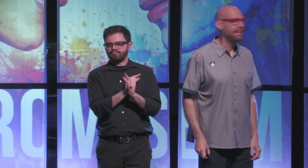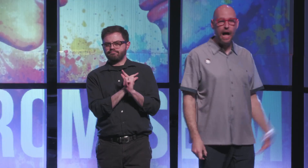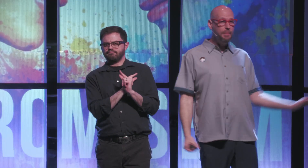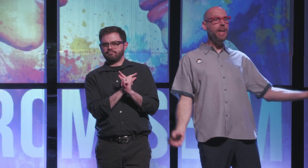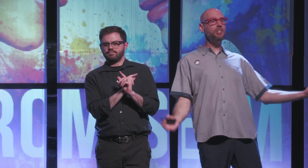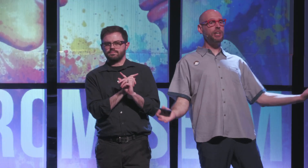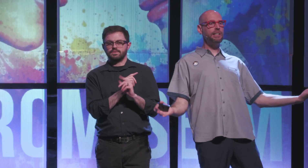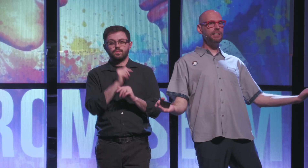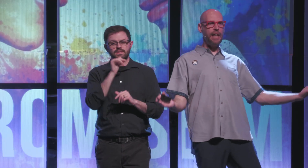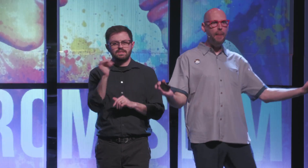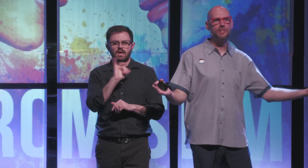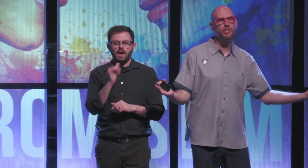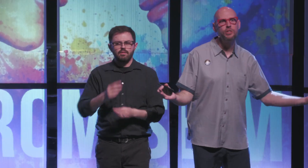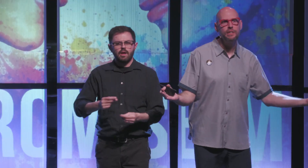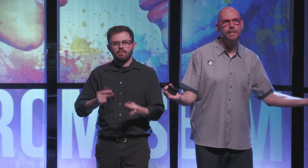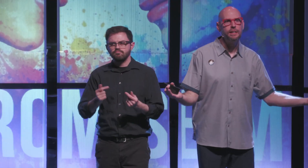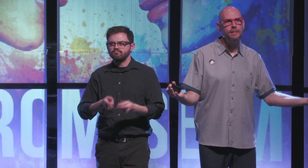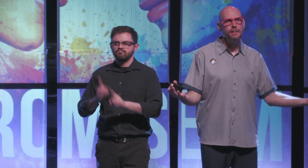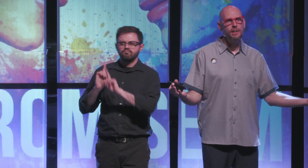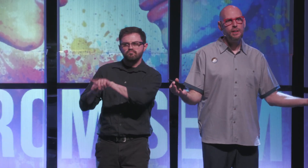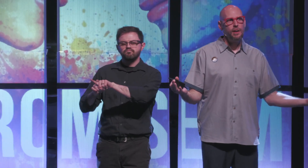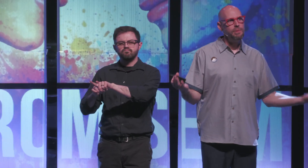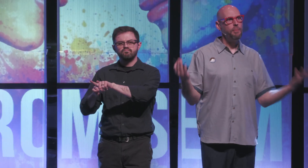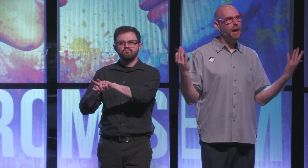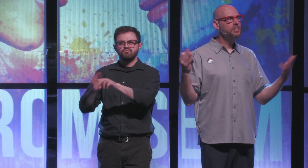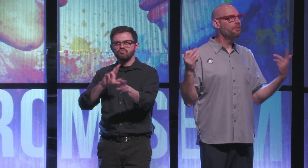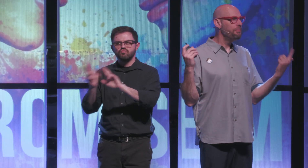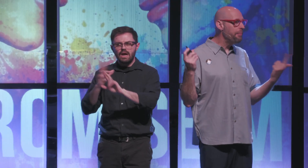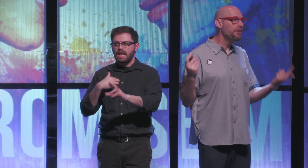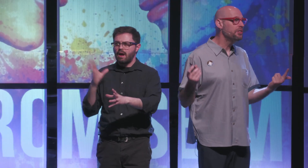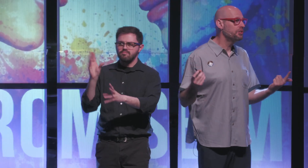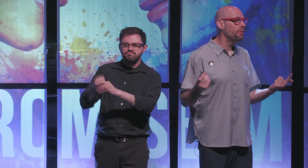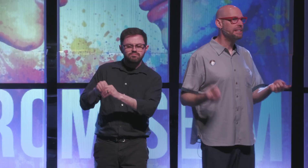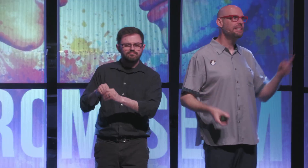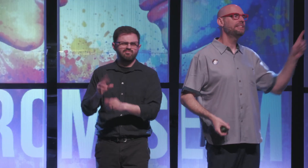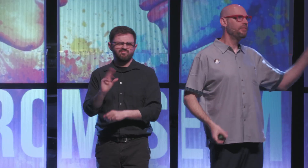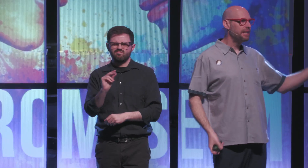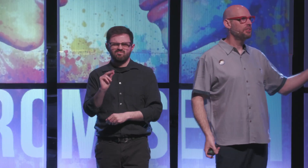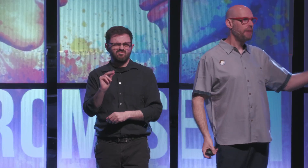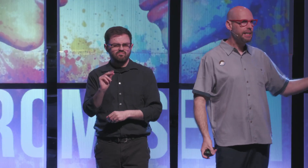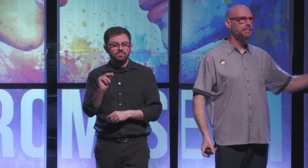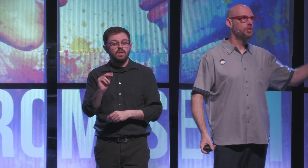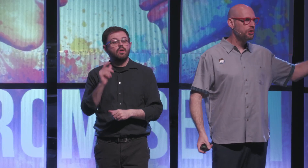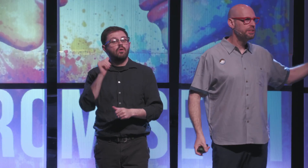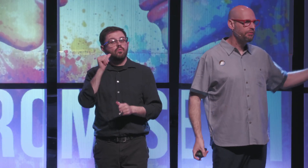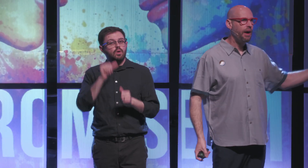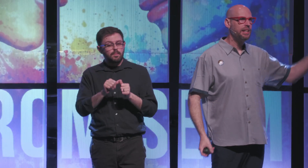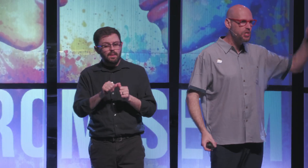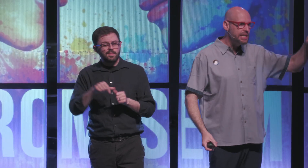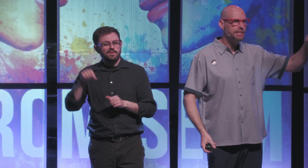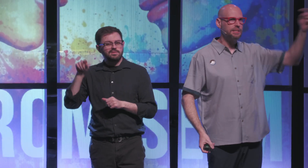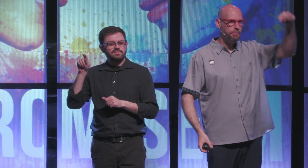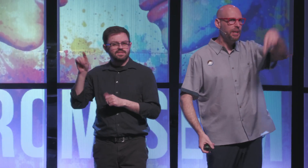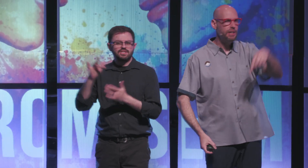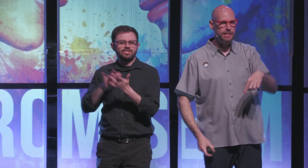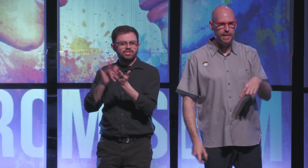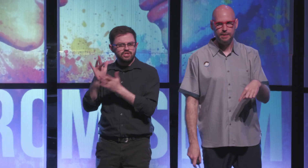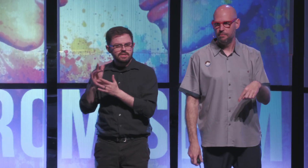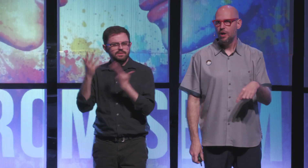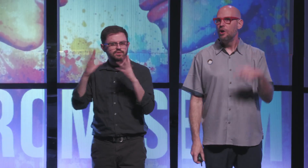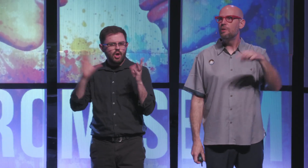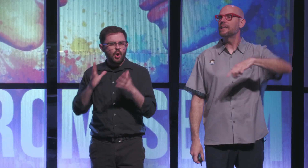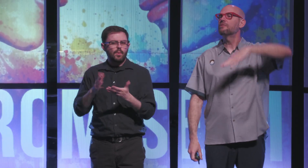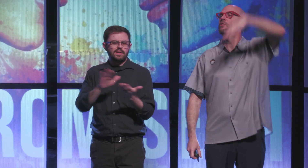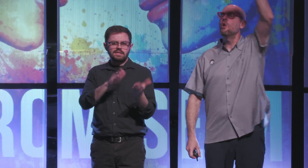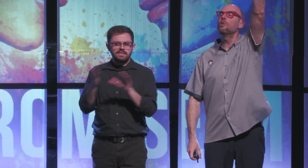isn't like, I'm in, Jesus, absolutely. Now, mind you, remember in the story, this is a resurrected, crucified Jesus appearing to